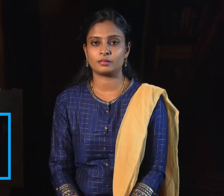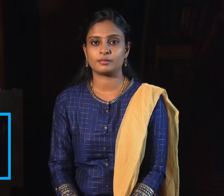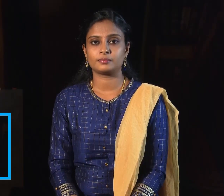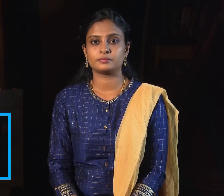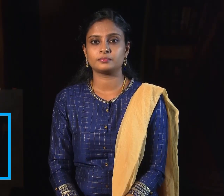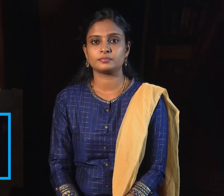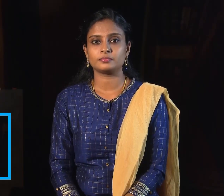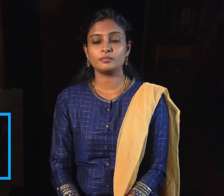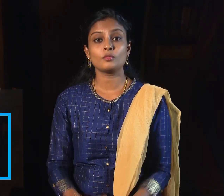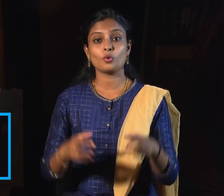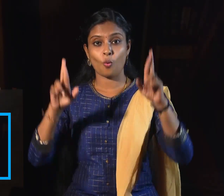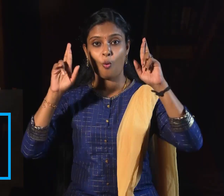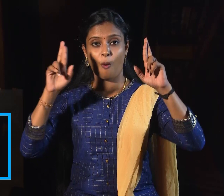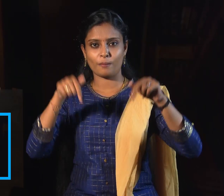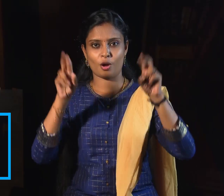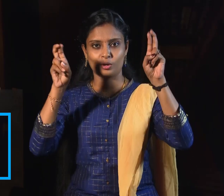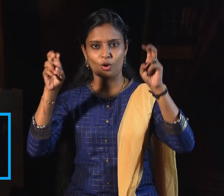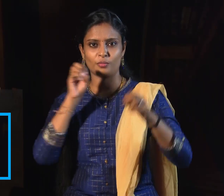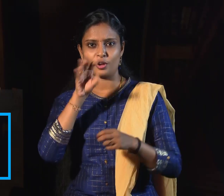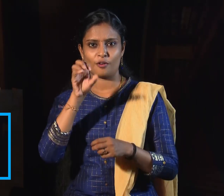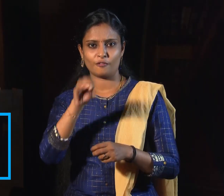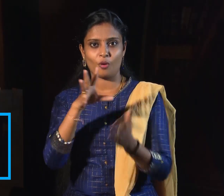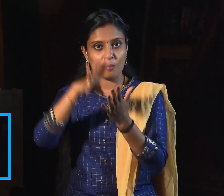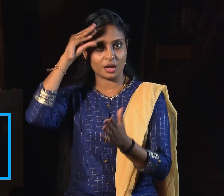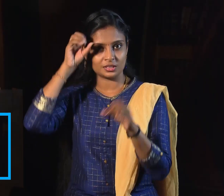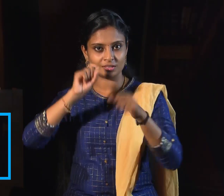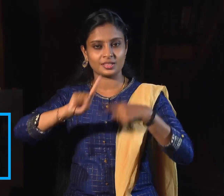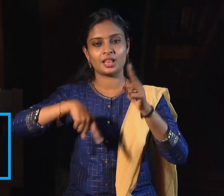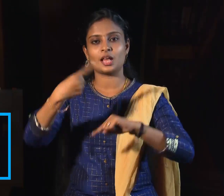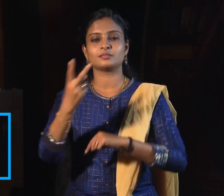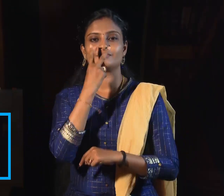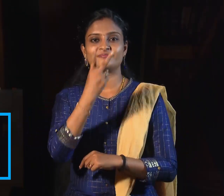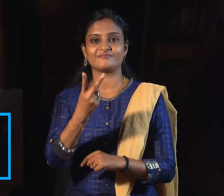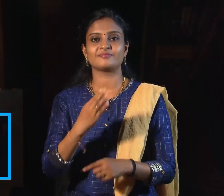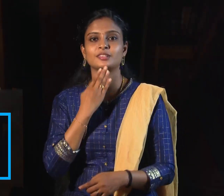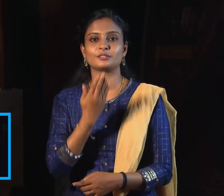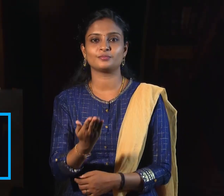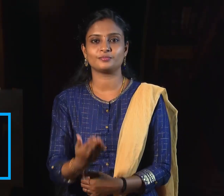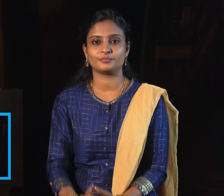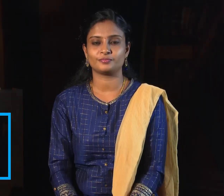Hope the module was informative. Let's see in the next module. Thank you.